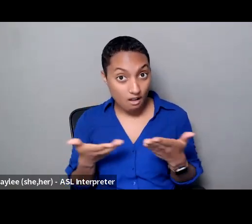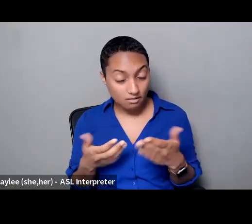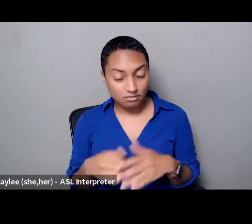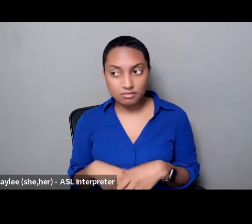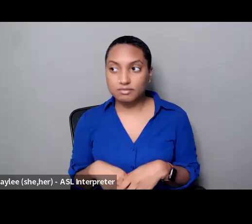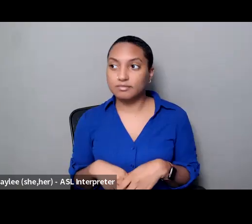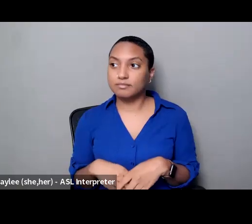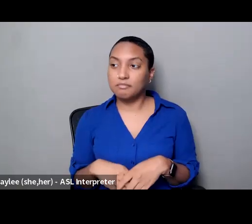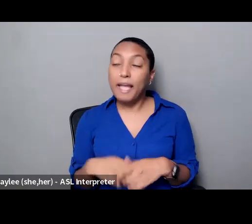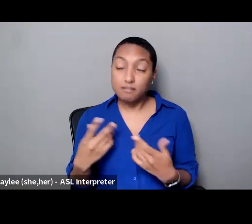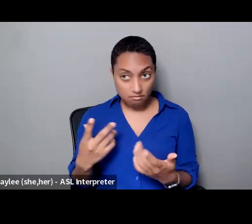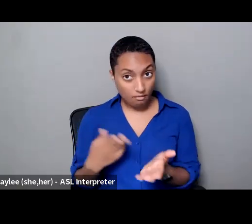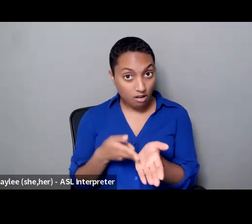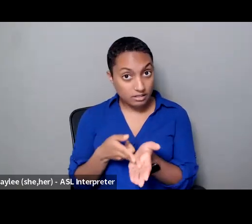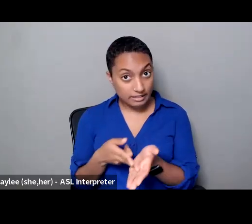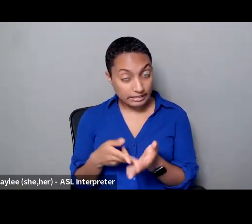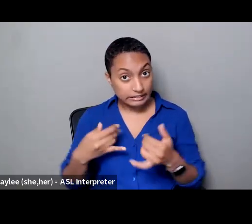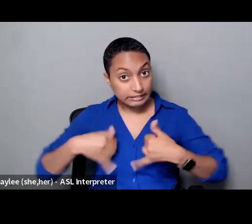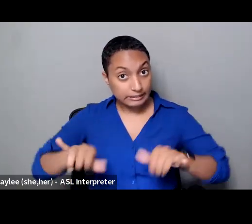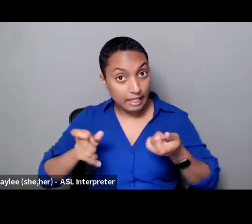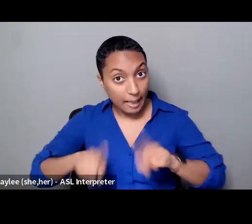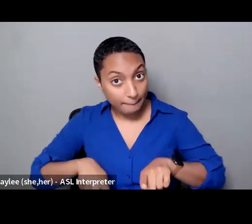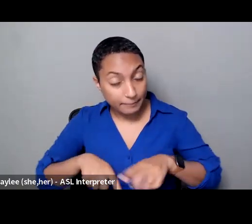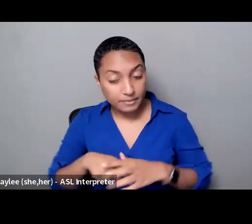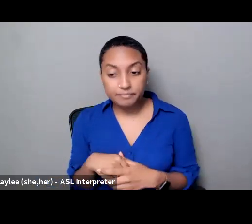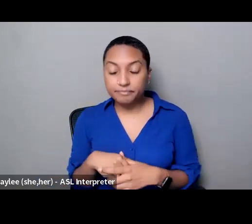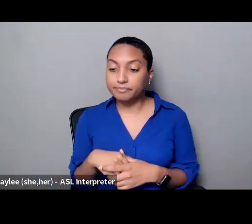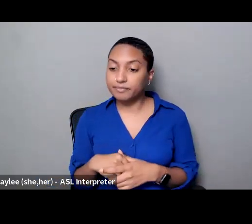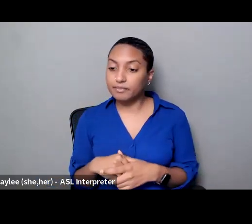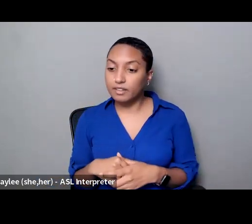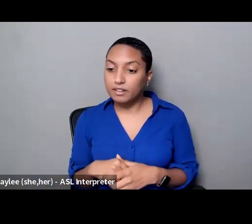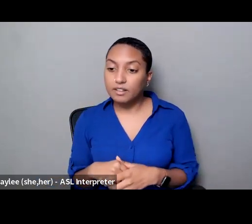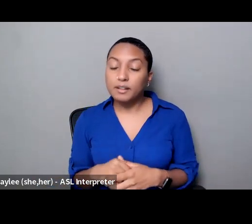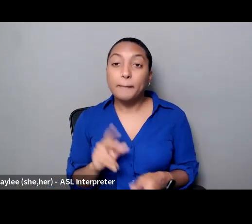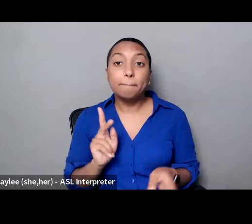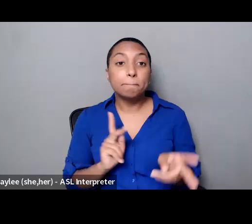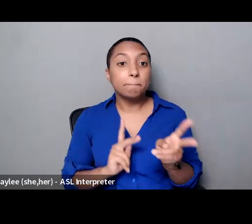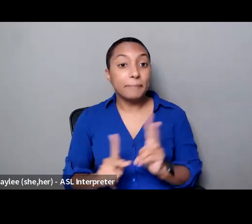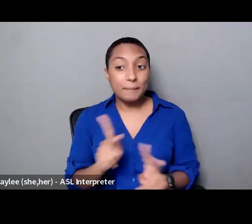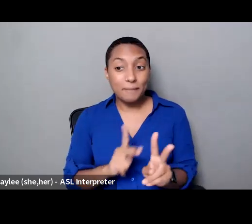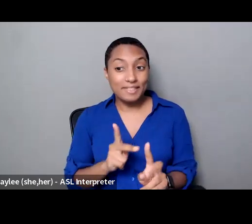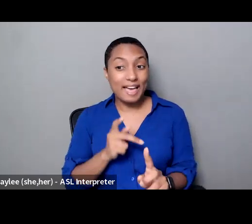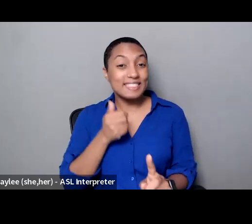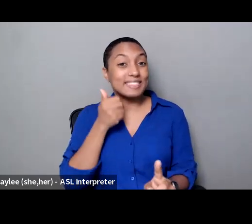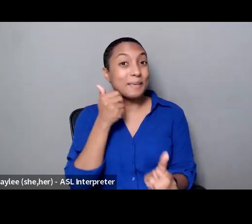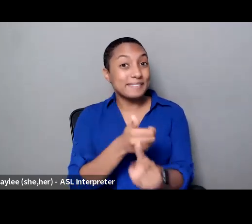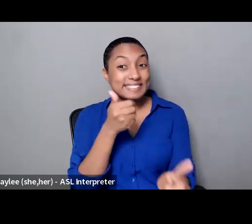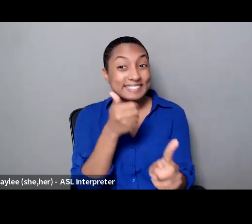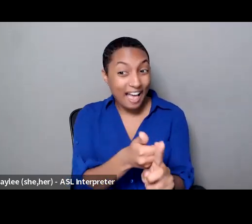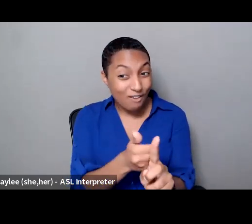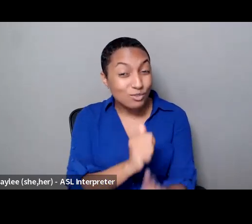be sometimes, that people who do not identify for themselves that they're a person with